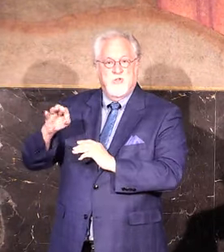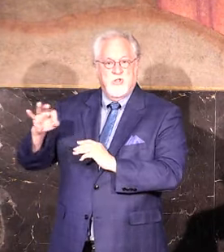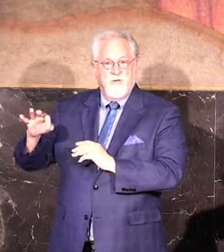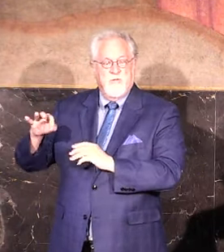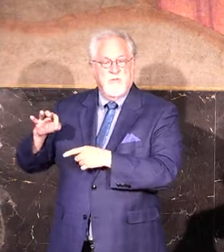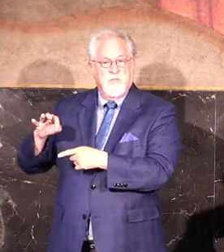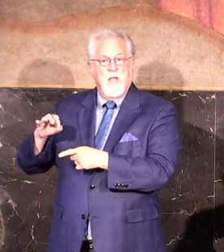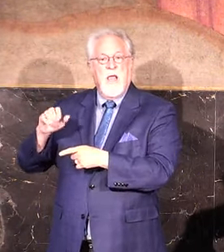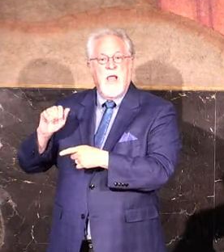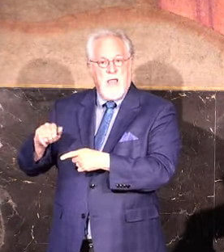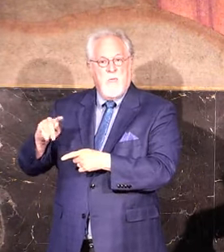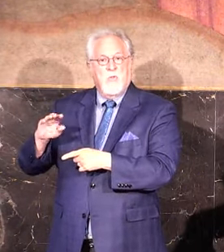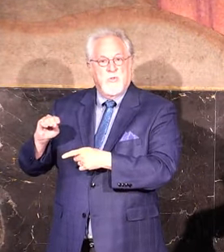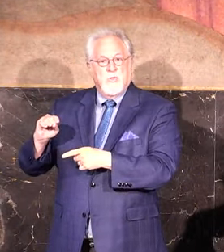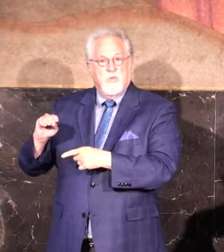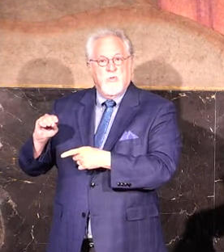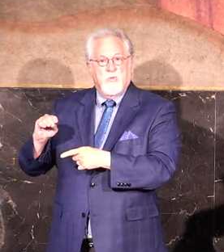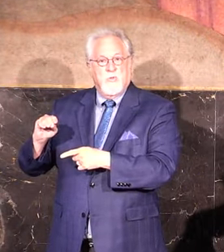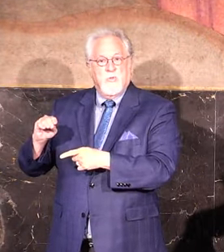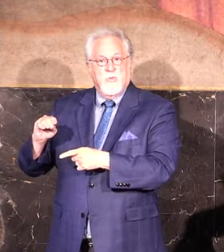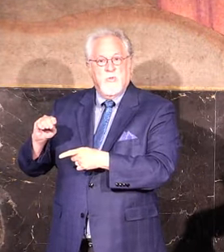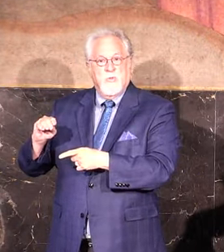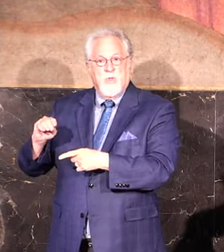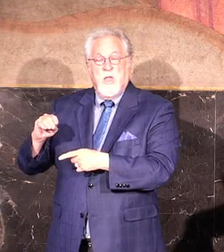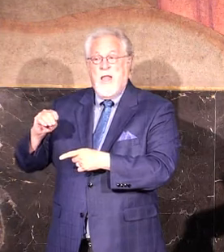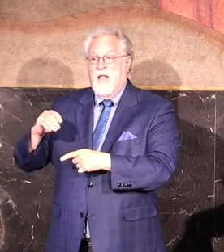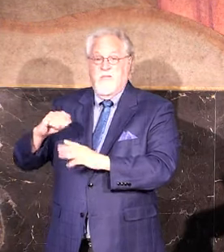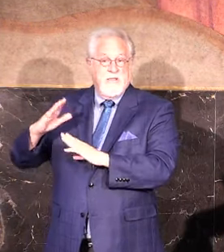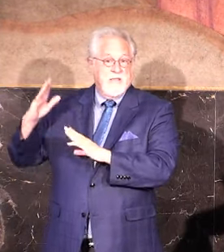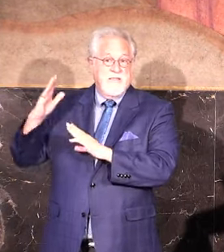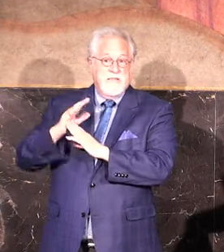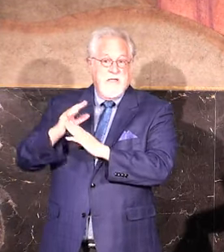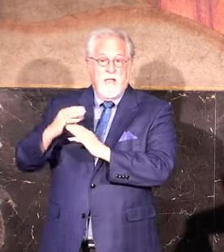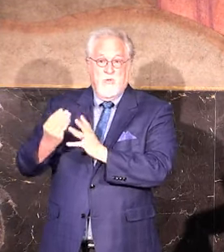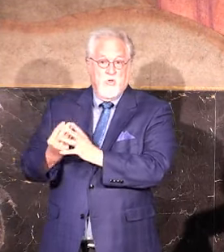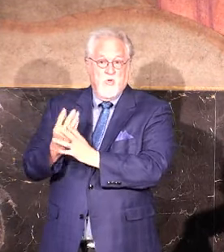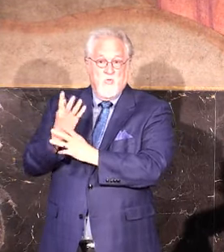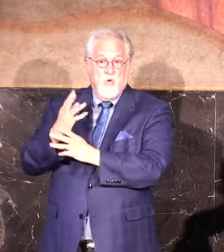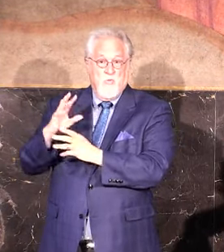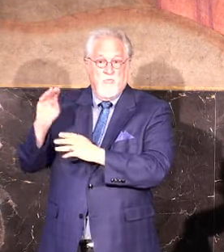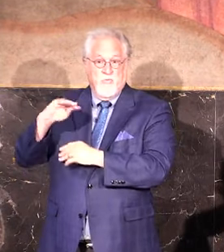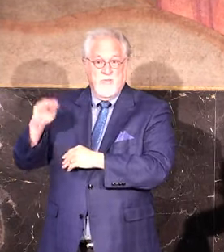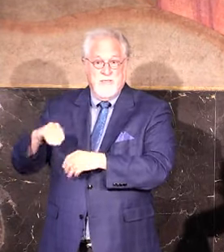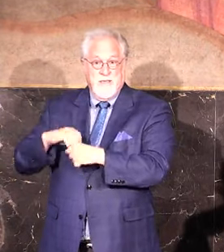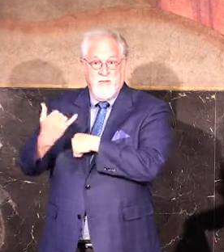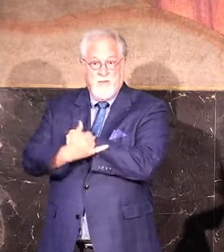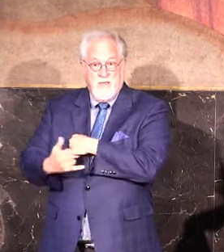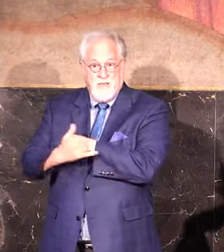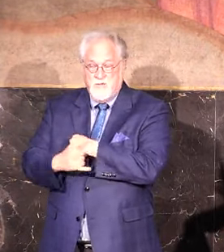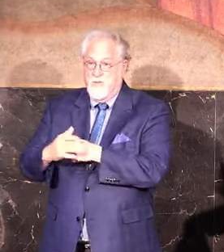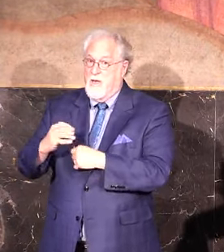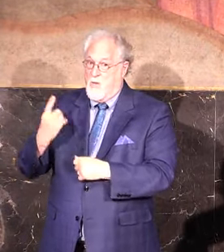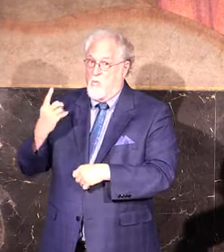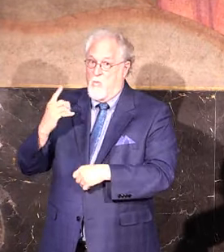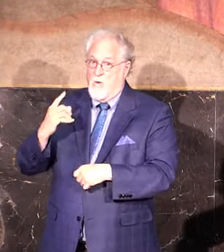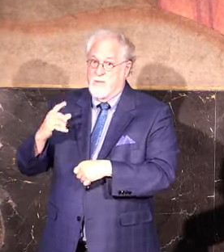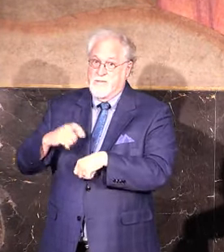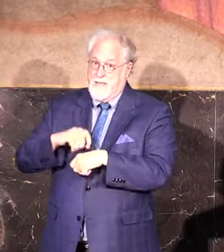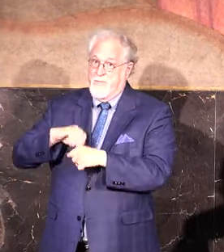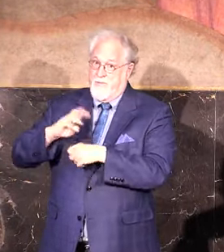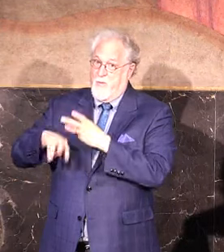was able to take what was the highest growth rate anywhere in the country, and we think probably at one time anywhere in the